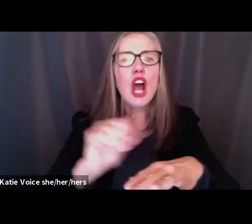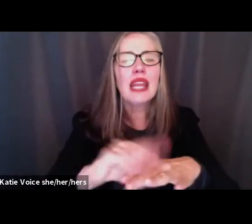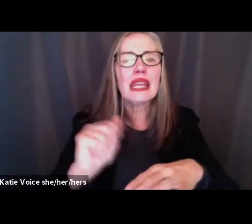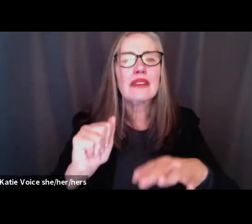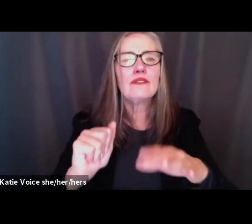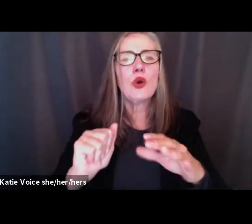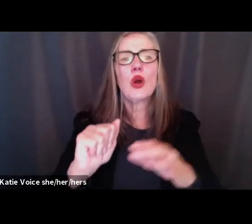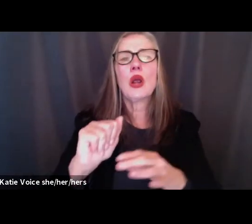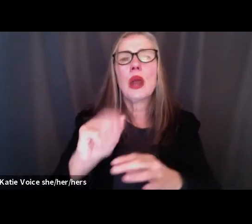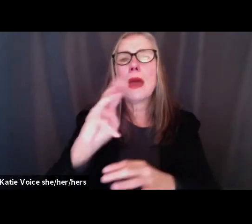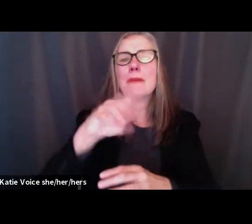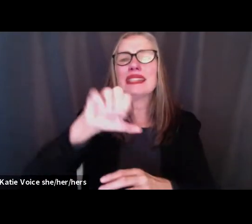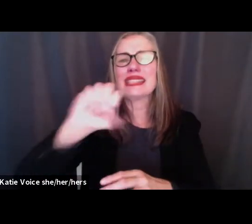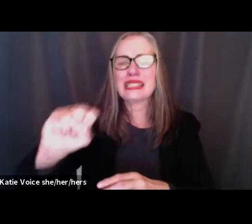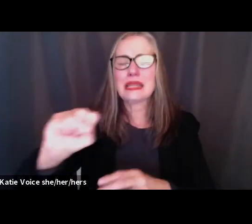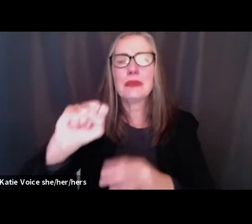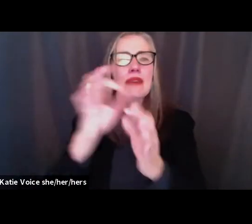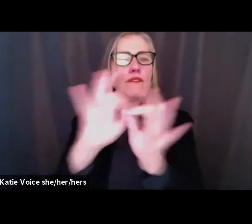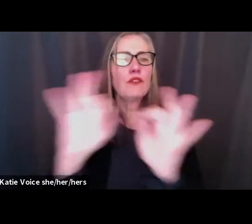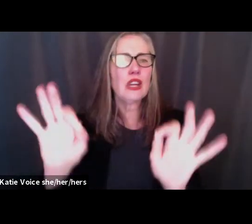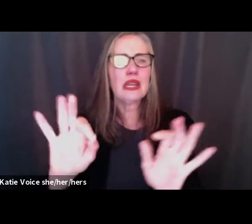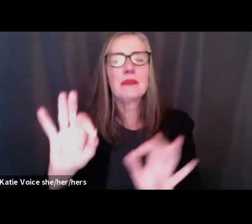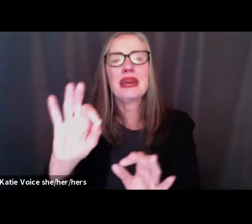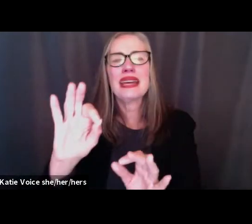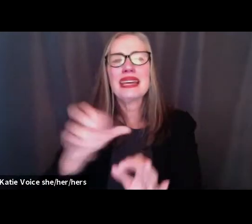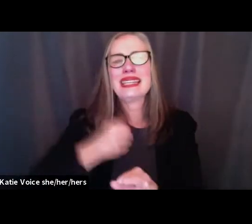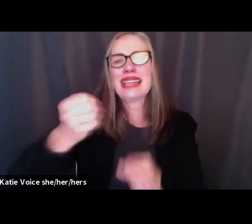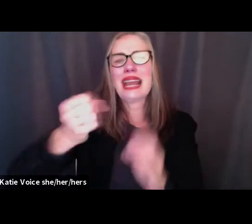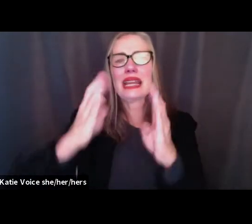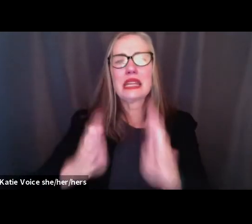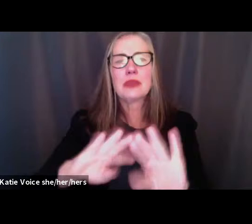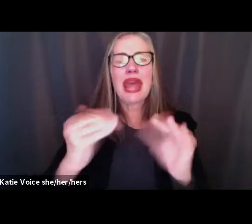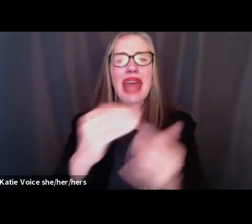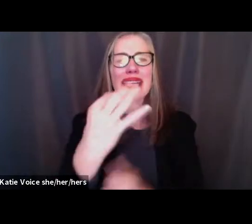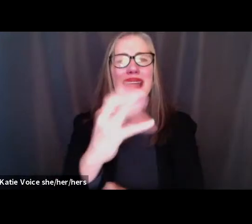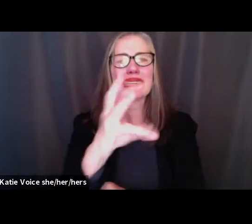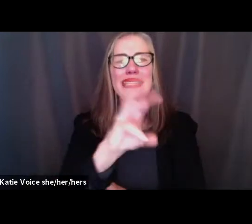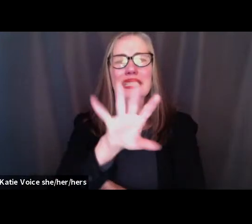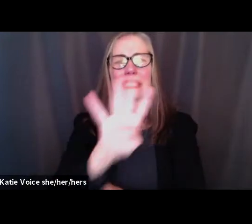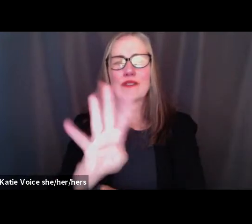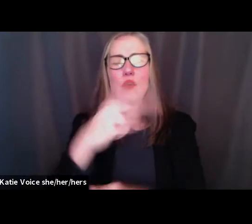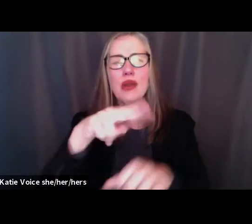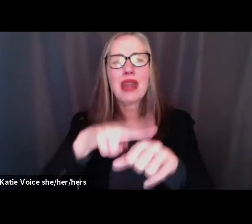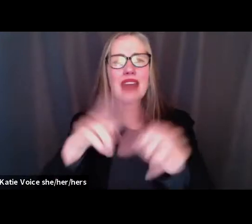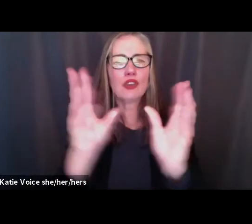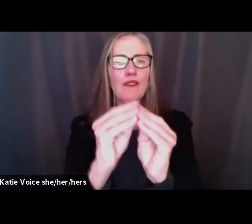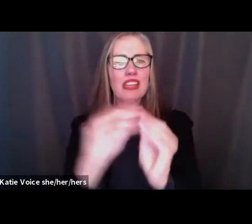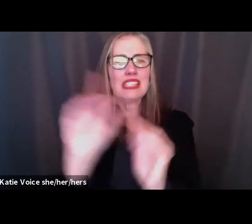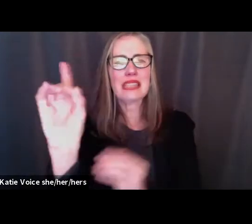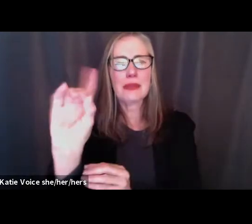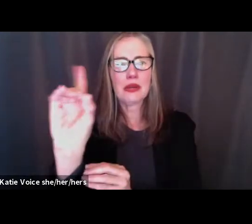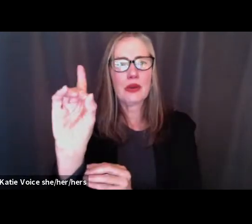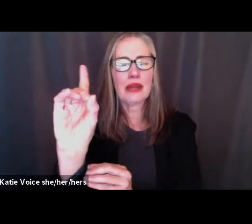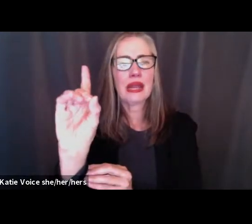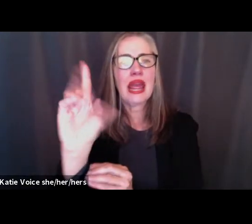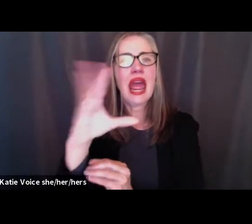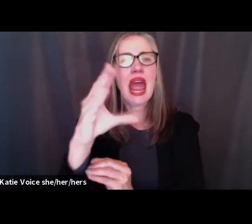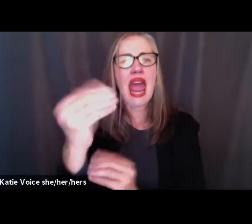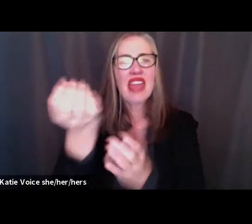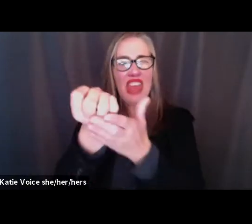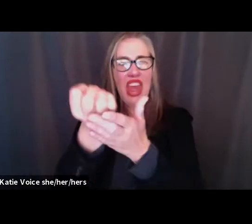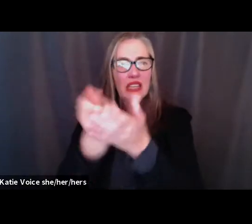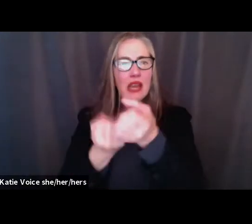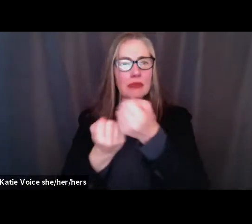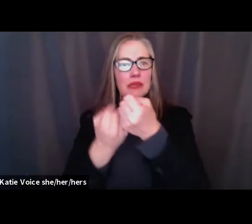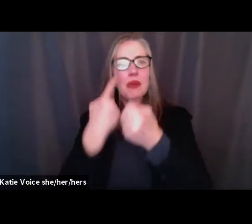Freedom Democratic Party delegation at the 1964 Democratic National Convention, and direct and economic support